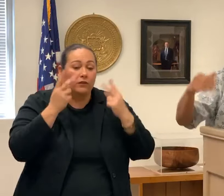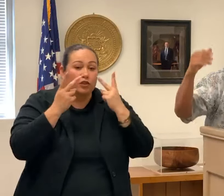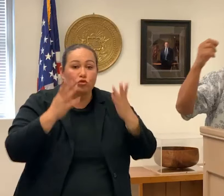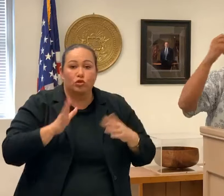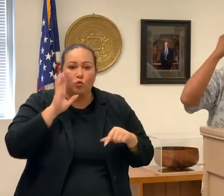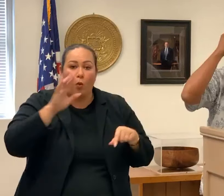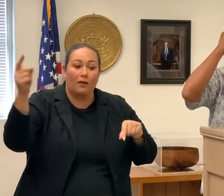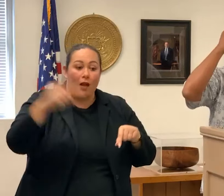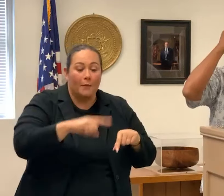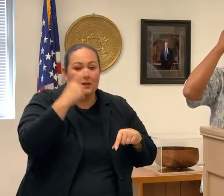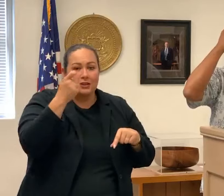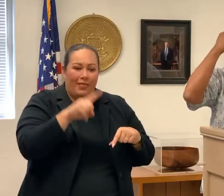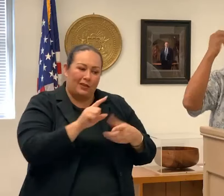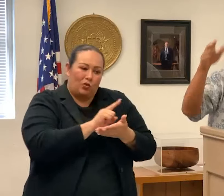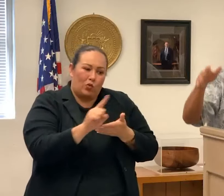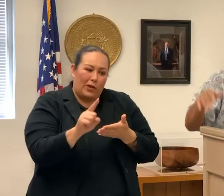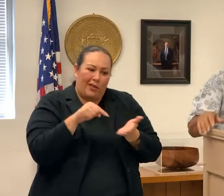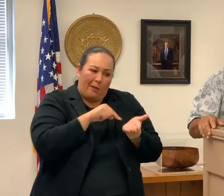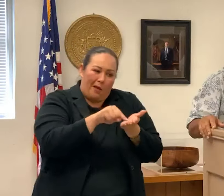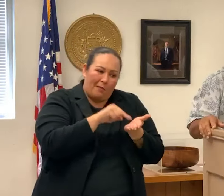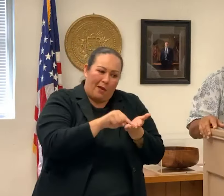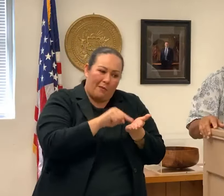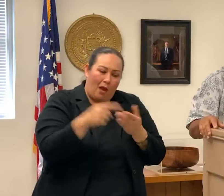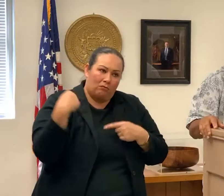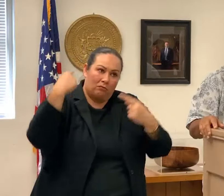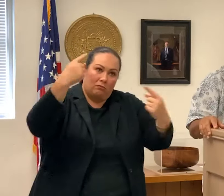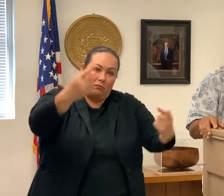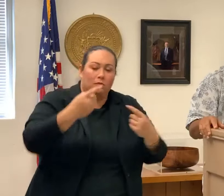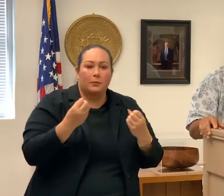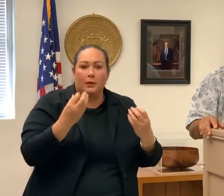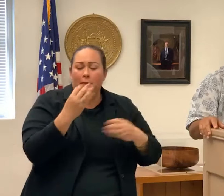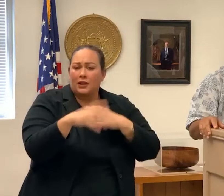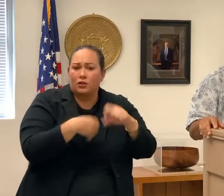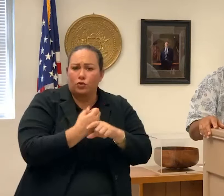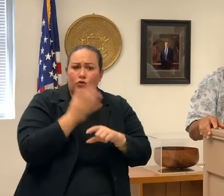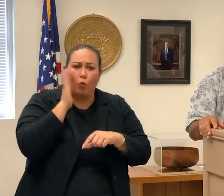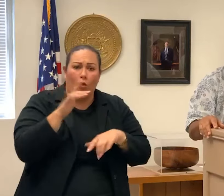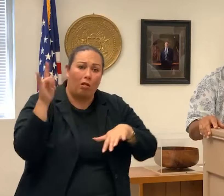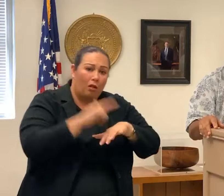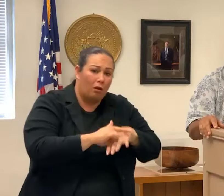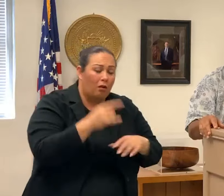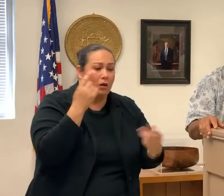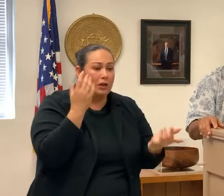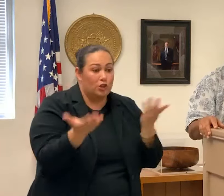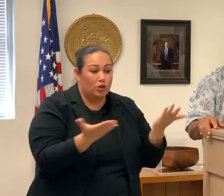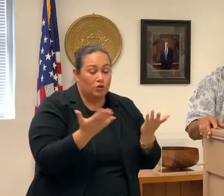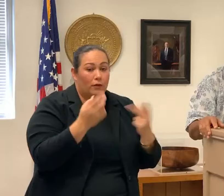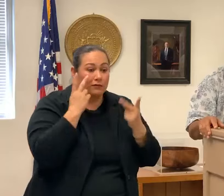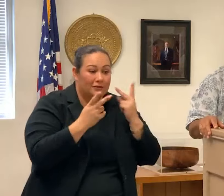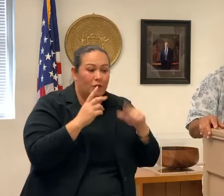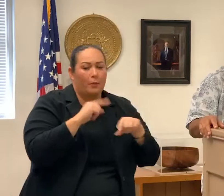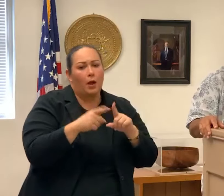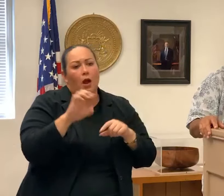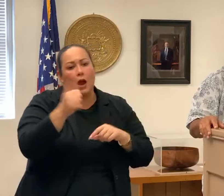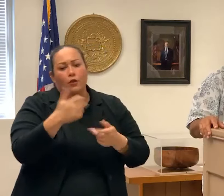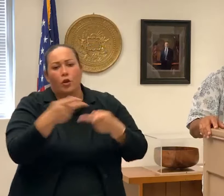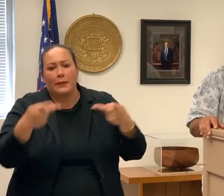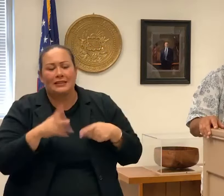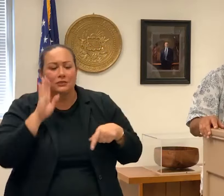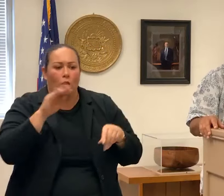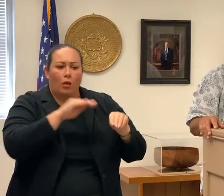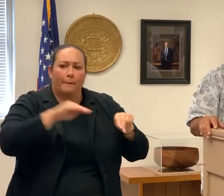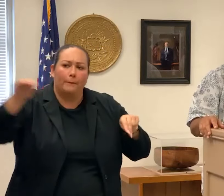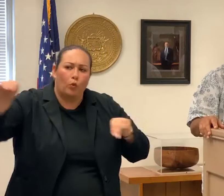year at the resort that they were at. So we were well aware of what the circumstances were going to